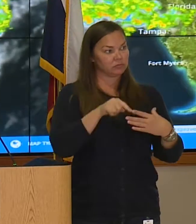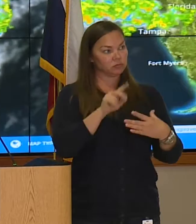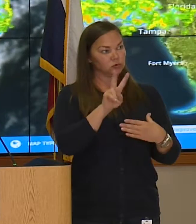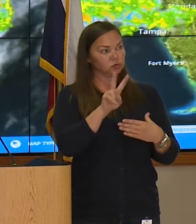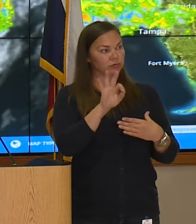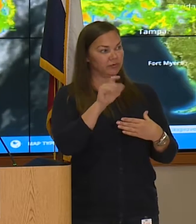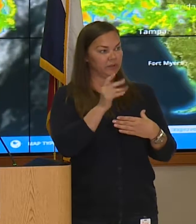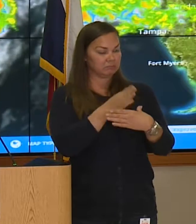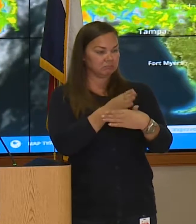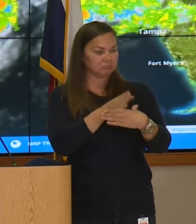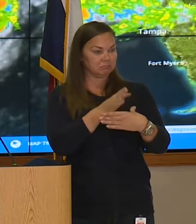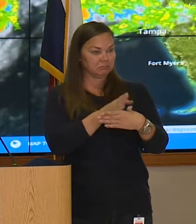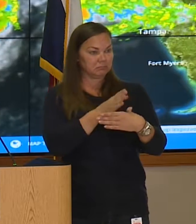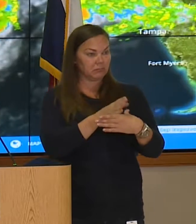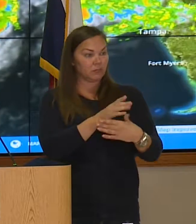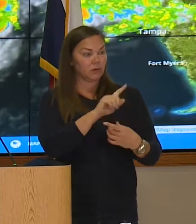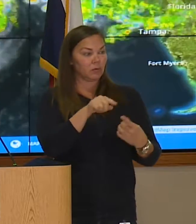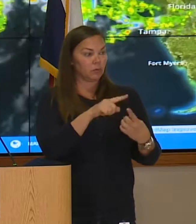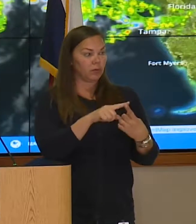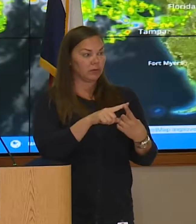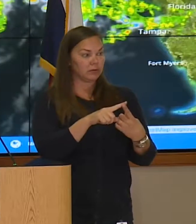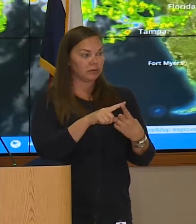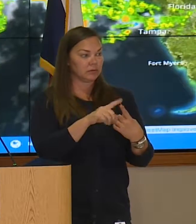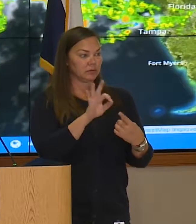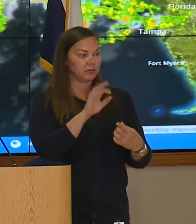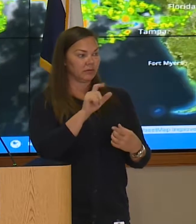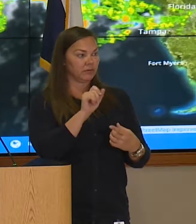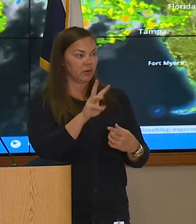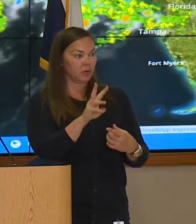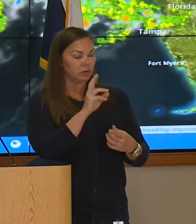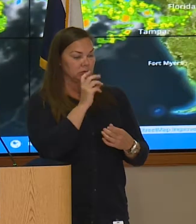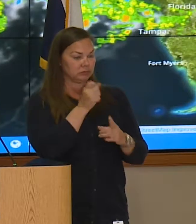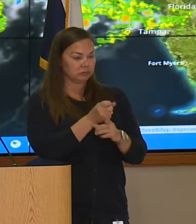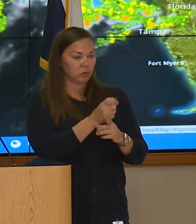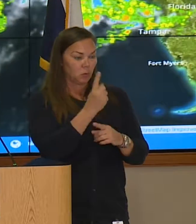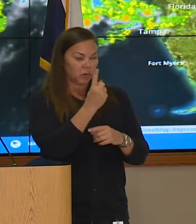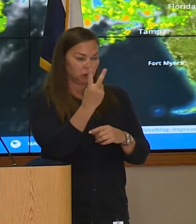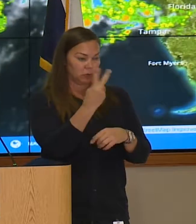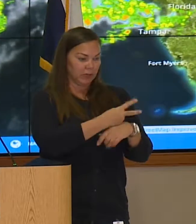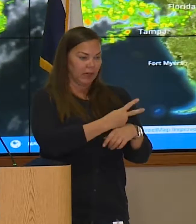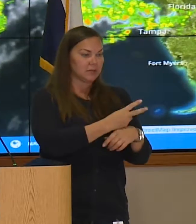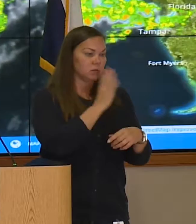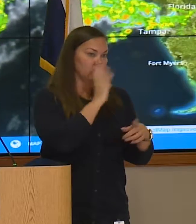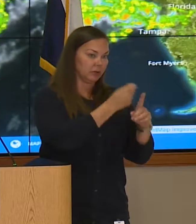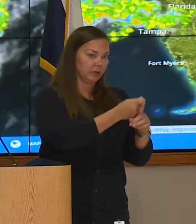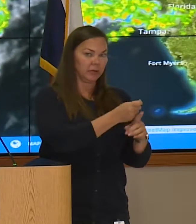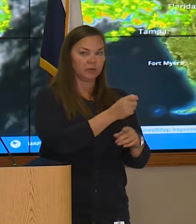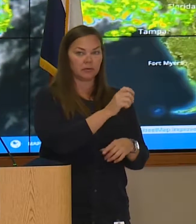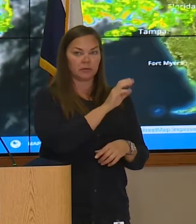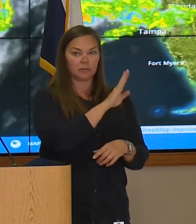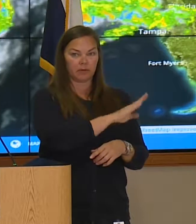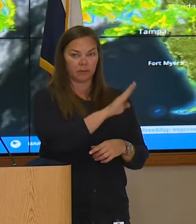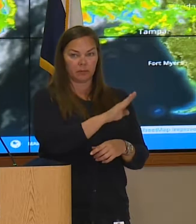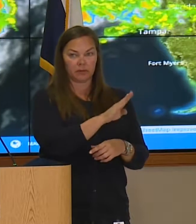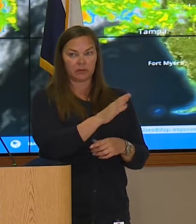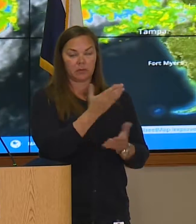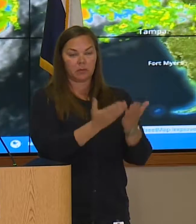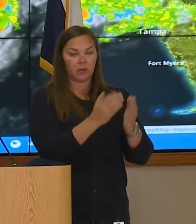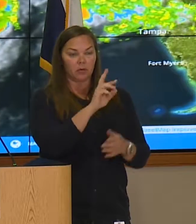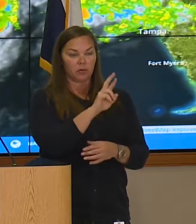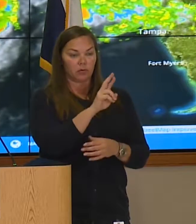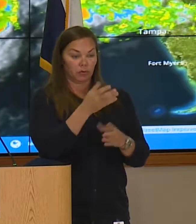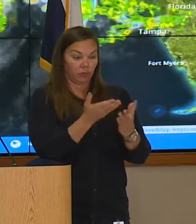feet, with the arrival of flows in 1 to 2 days into Buffalo Bayou, predominantly via Rummel Creek.